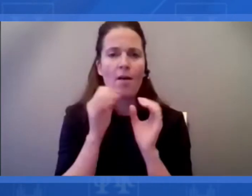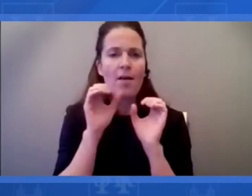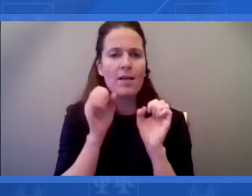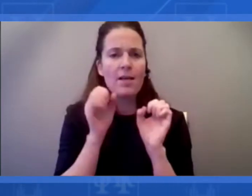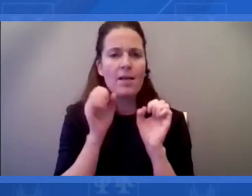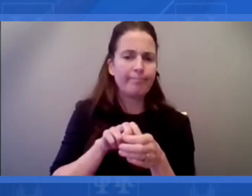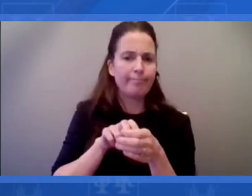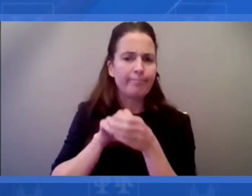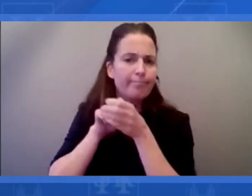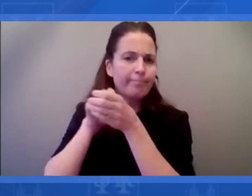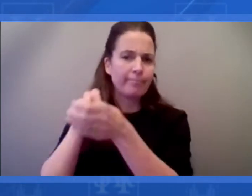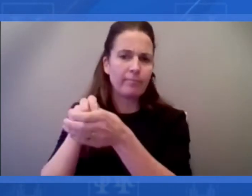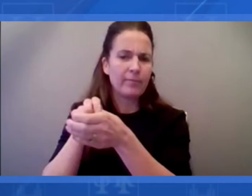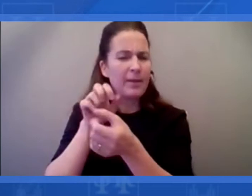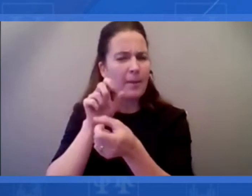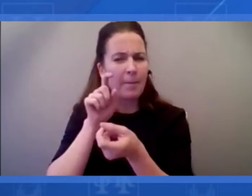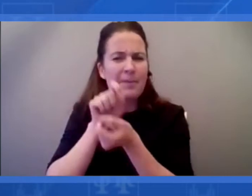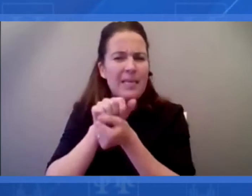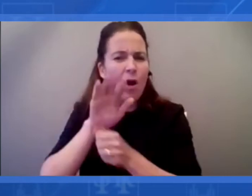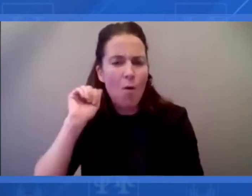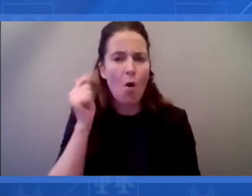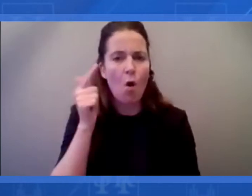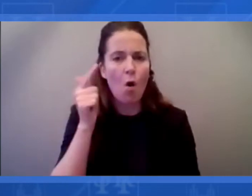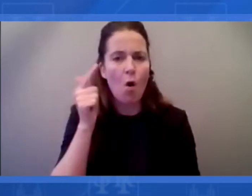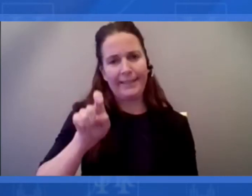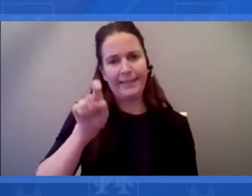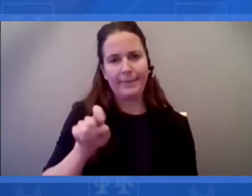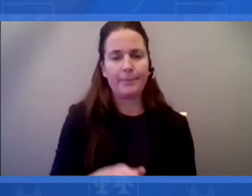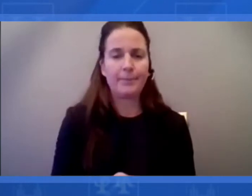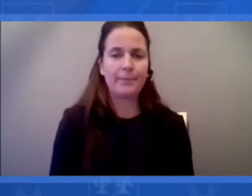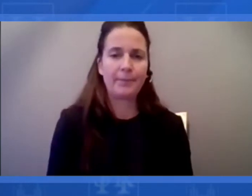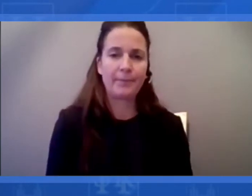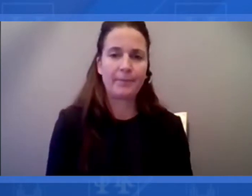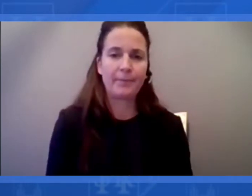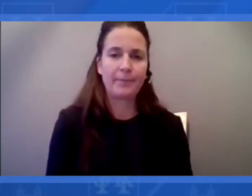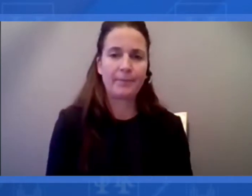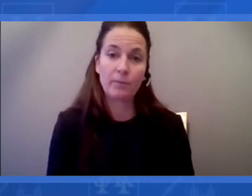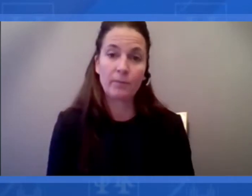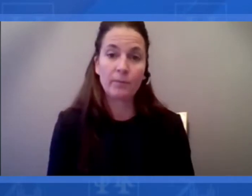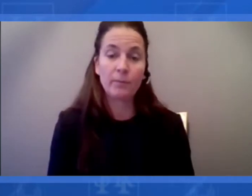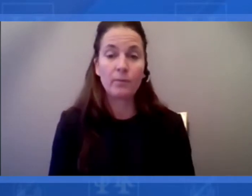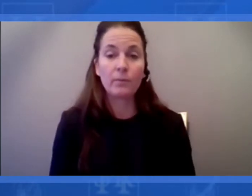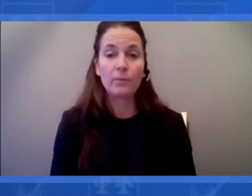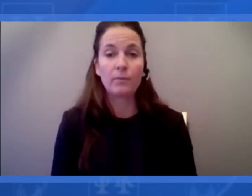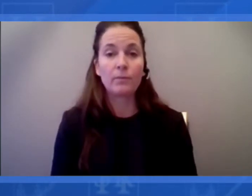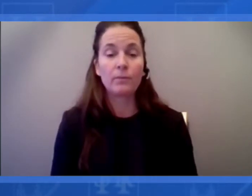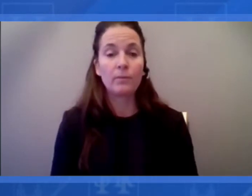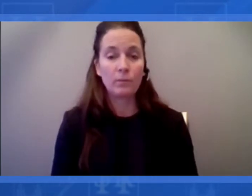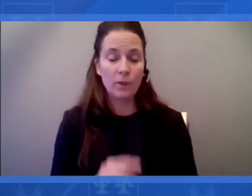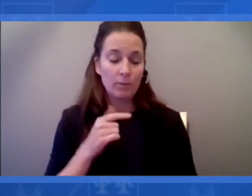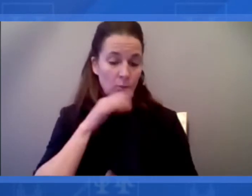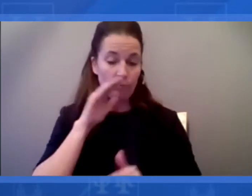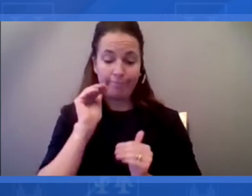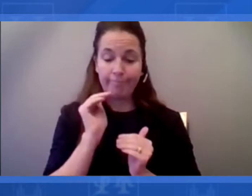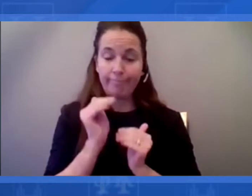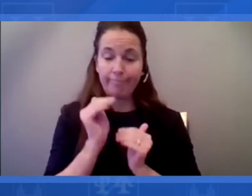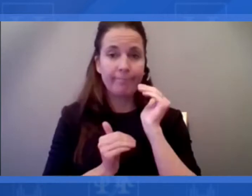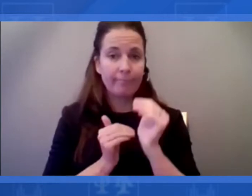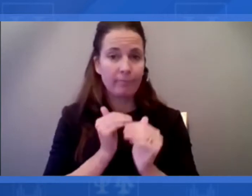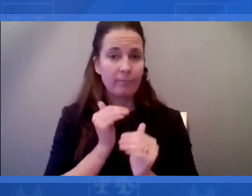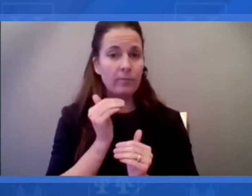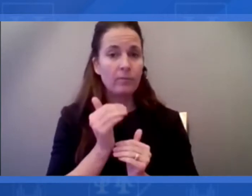their transportation needs. As we work towards this goal, we will proudly achieve compliance with